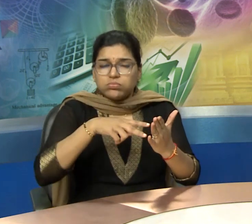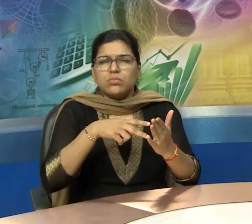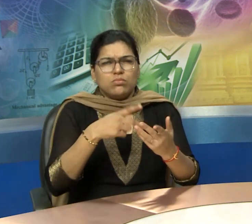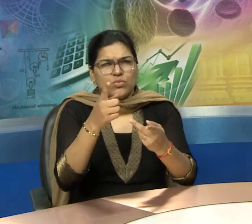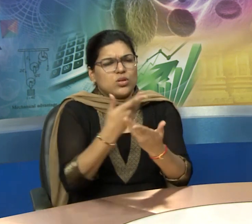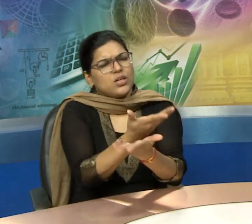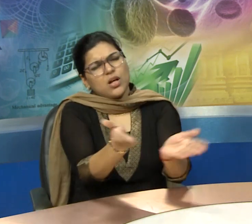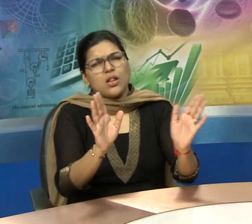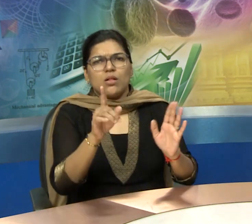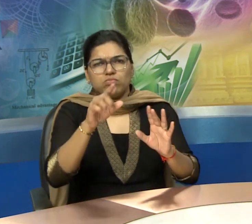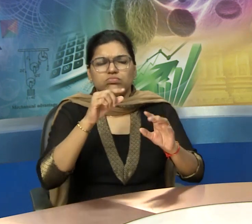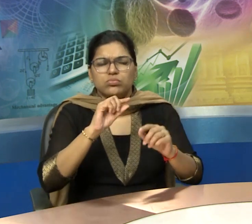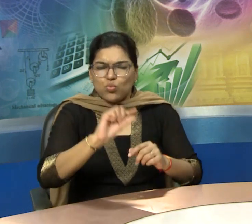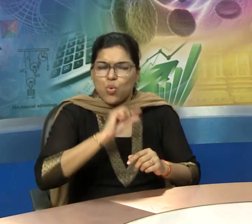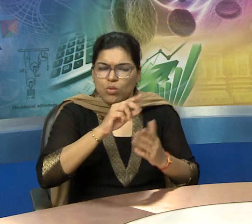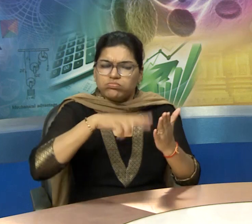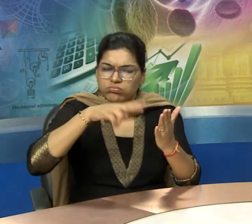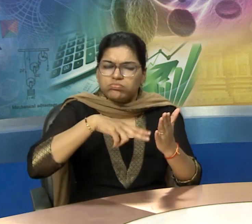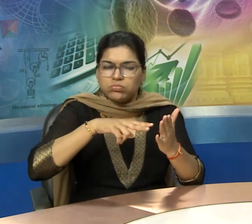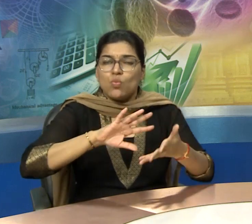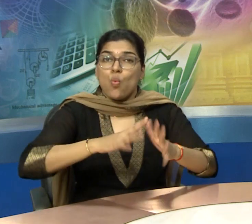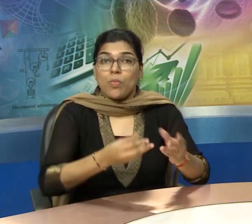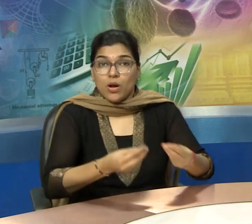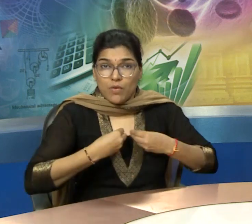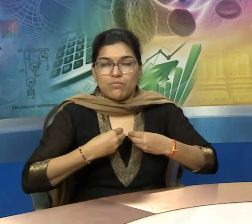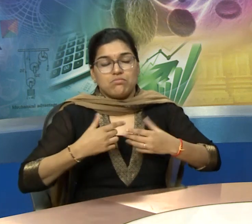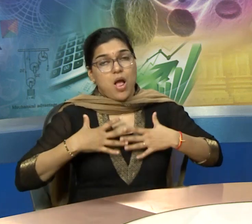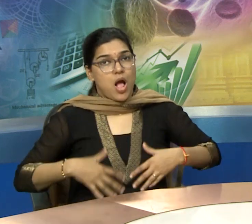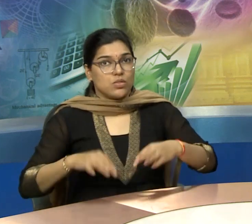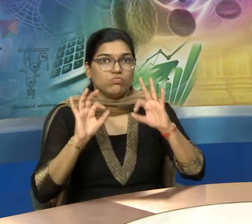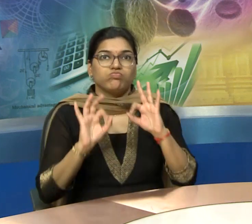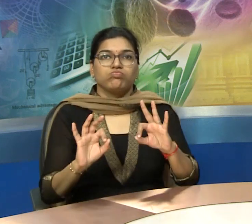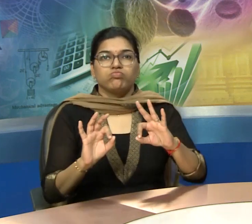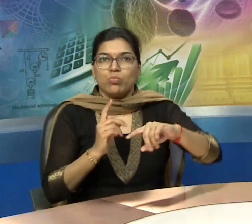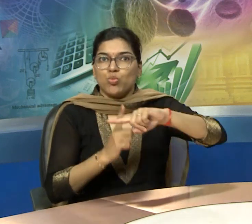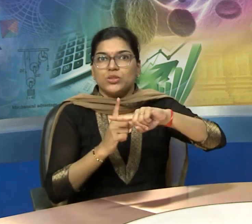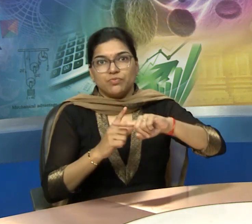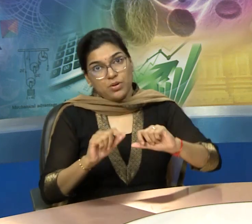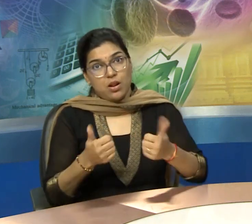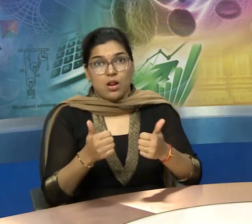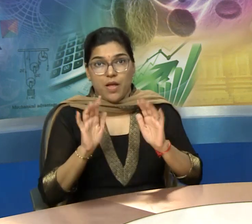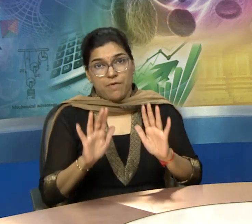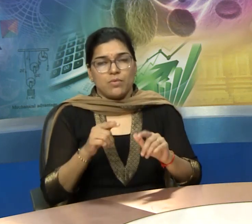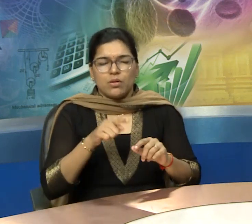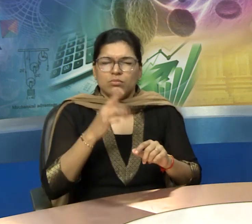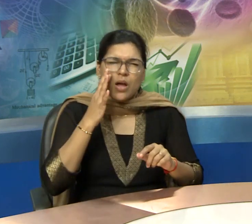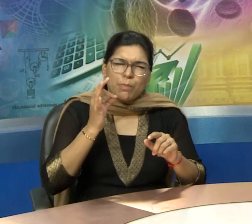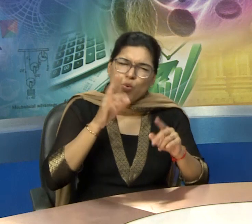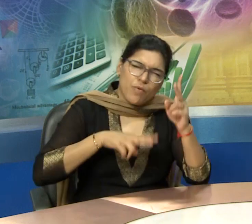In recreation, there is provision of scope for healthy or positive use of leisure